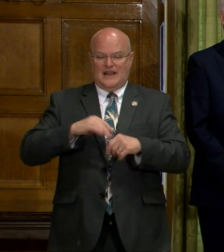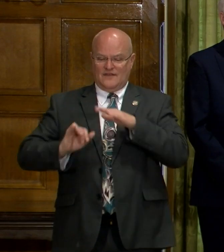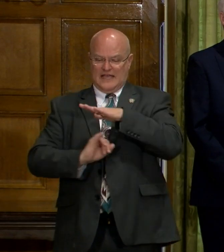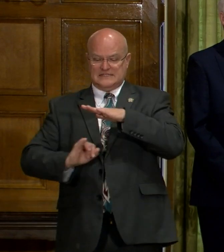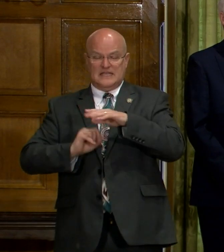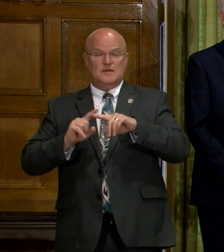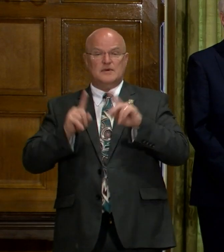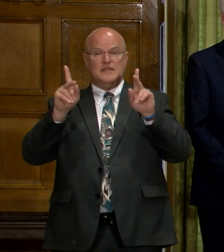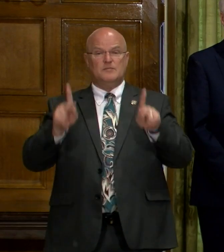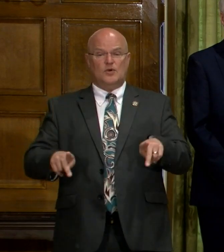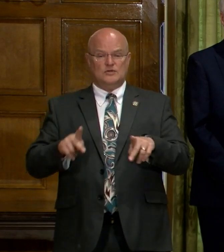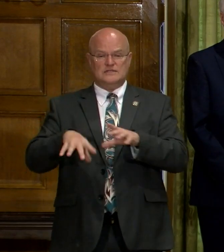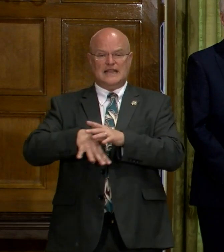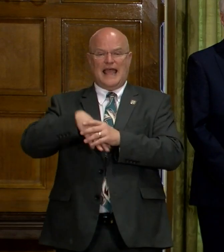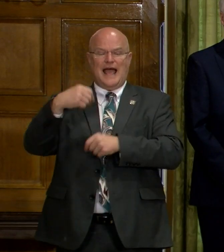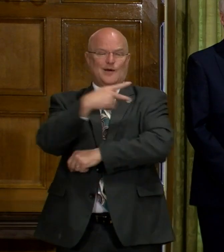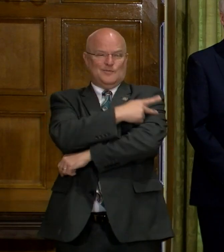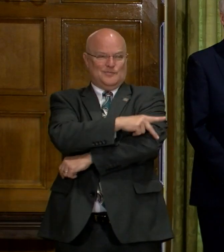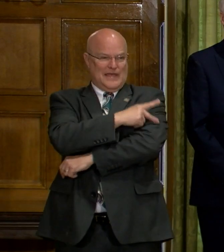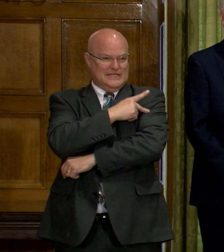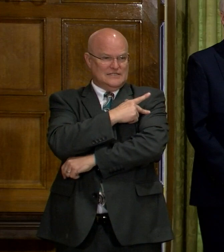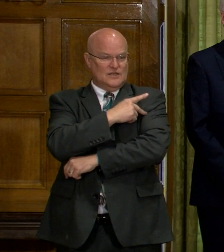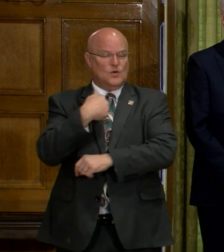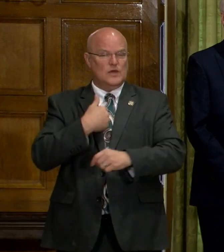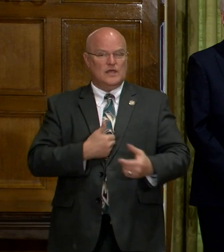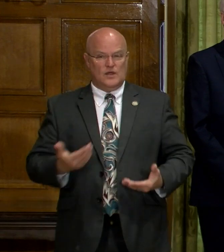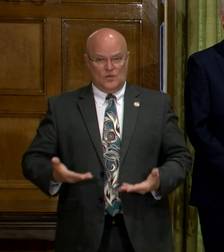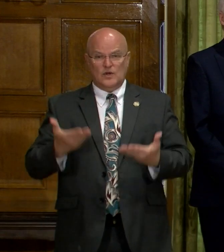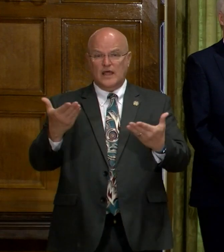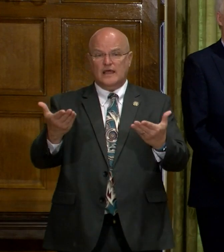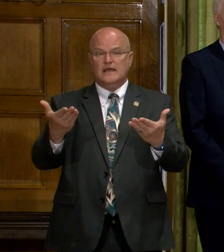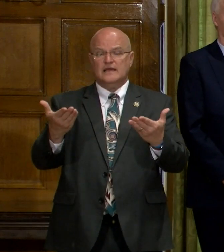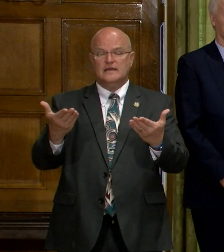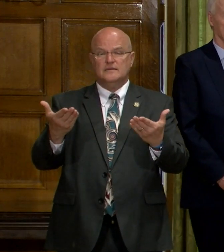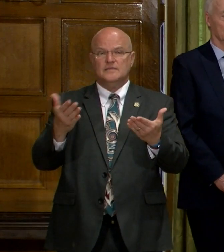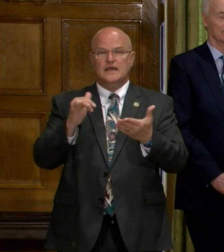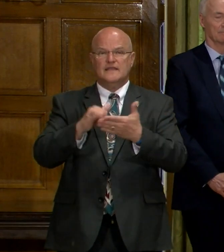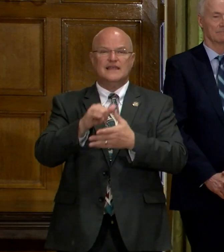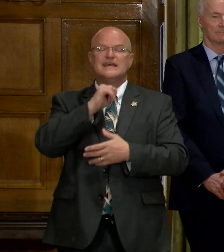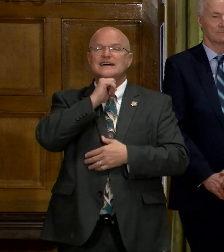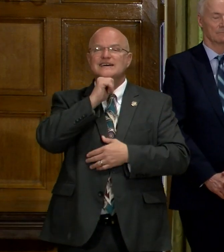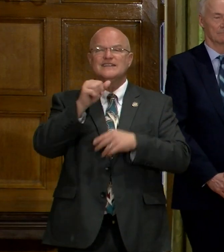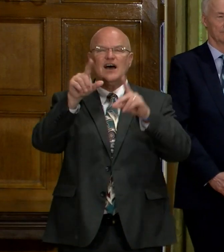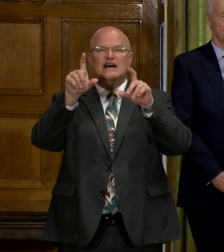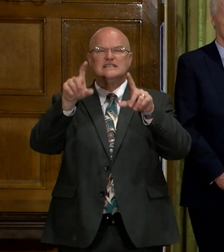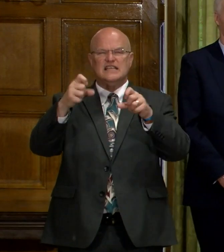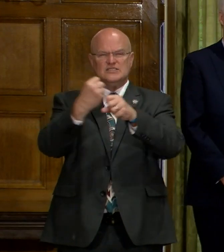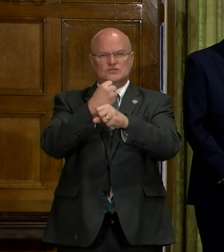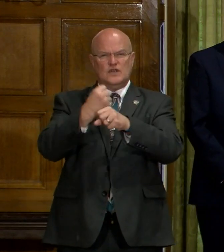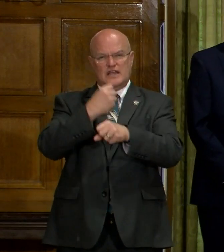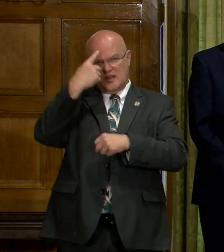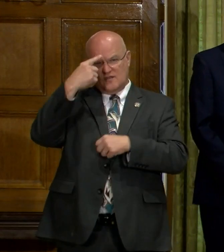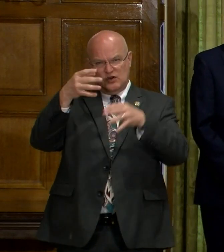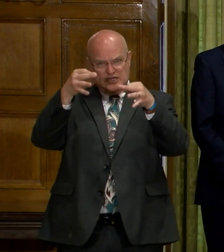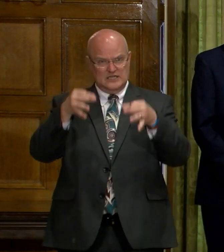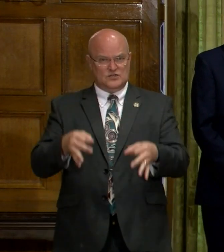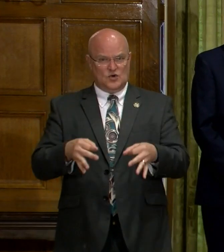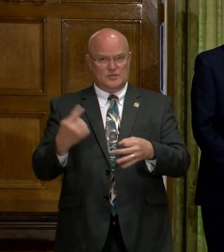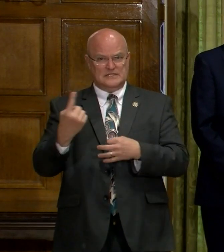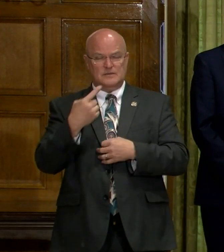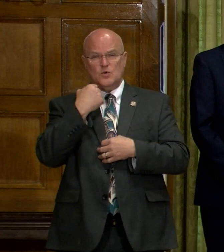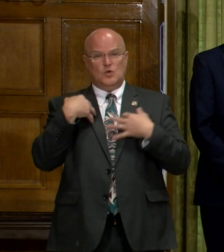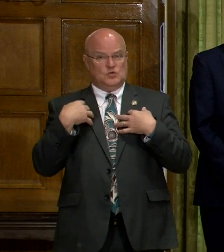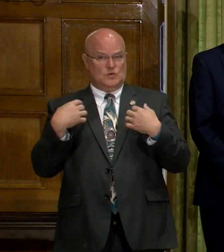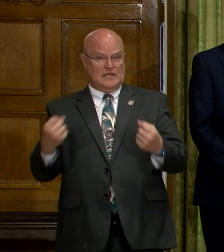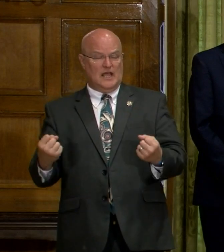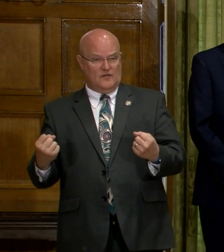But for those who are an outpatient, we recommend a non-test strategy for determining someone